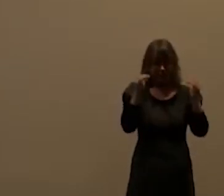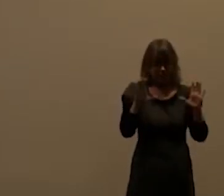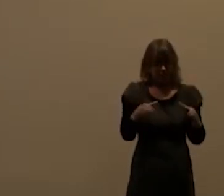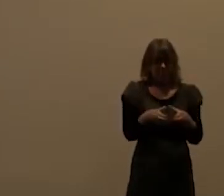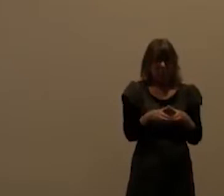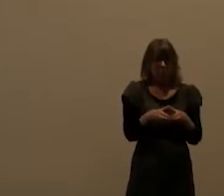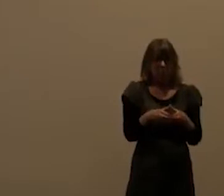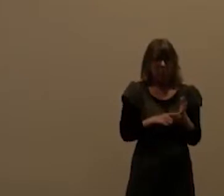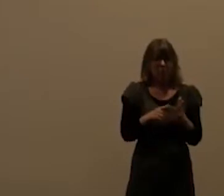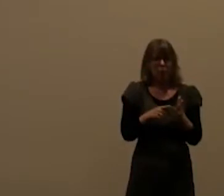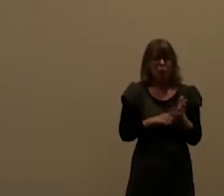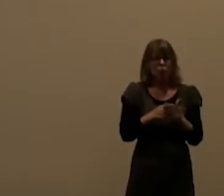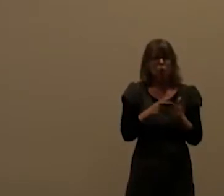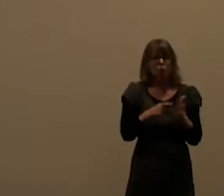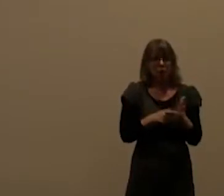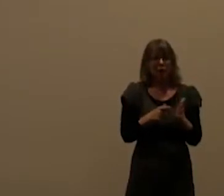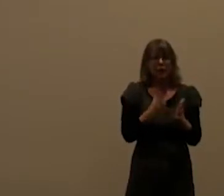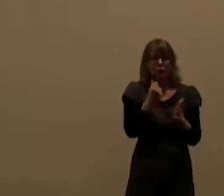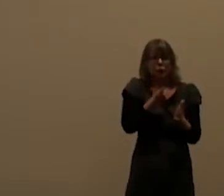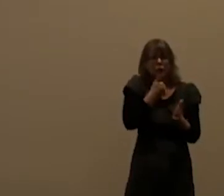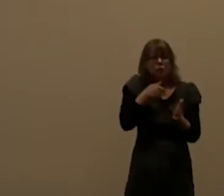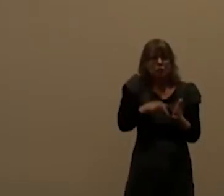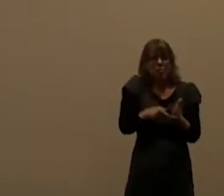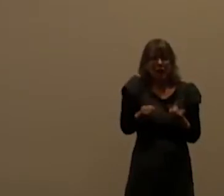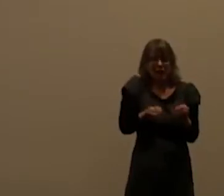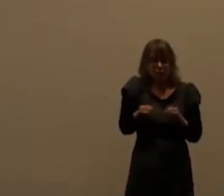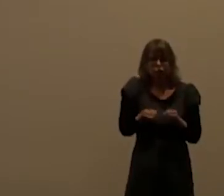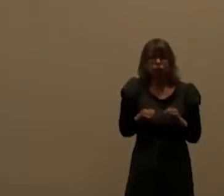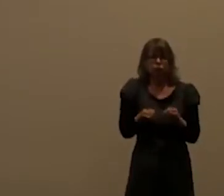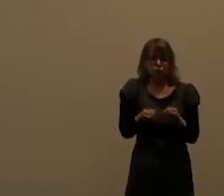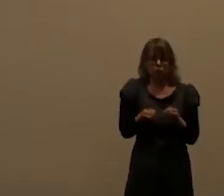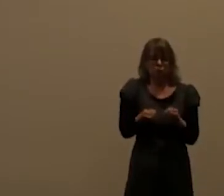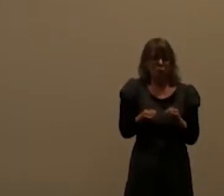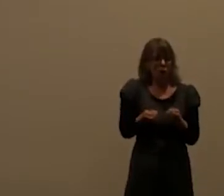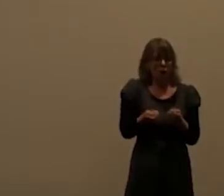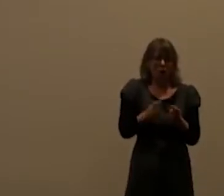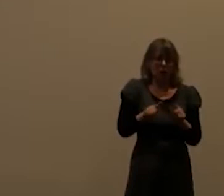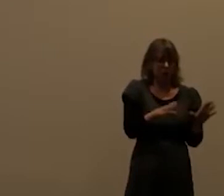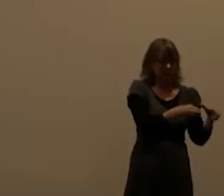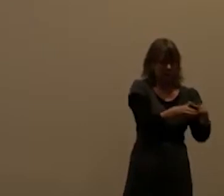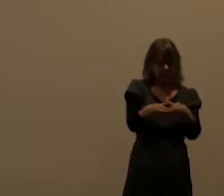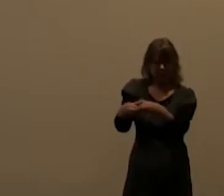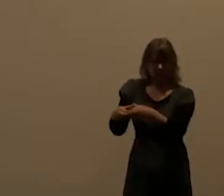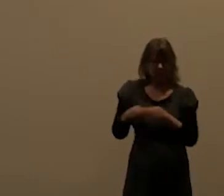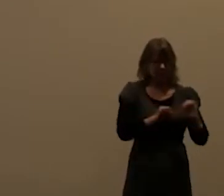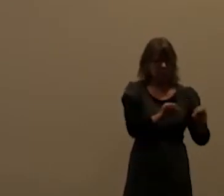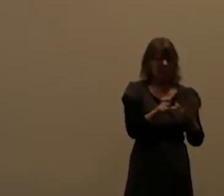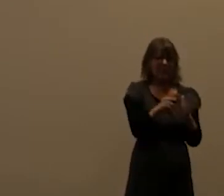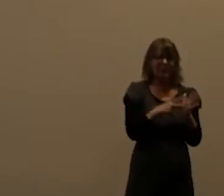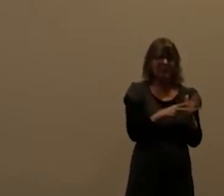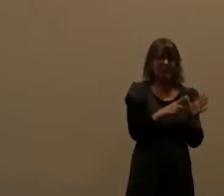environments, we can now do that on the Dataverse for Teams environments to be able to have dashboards and things to see all the environments that we